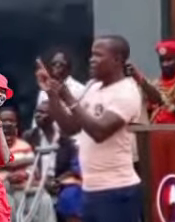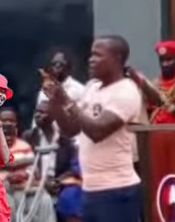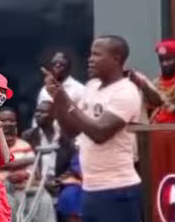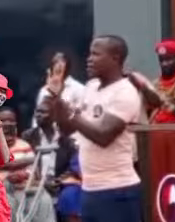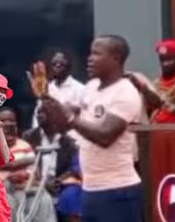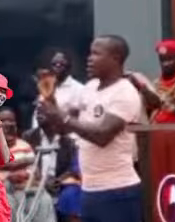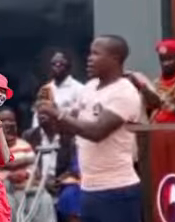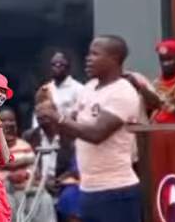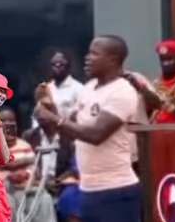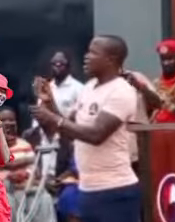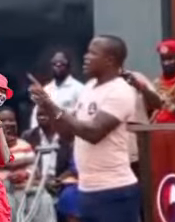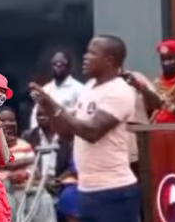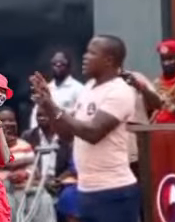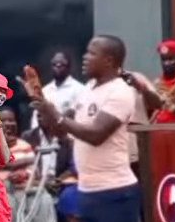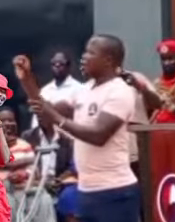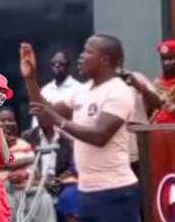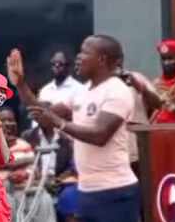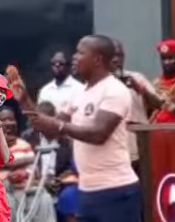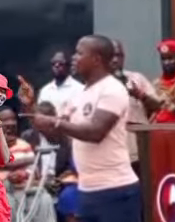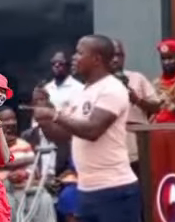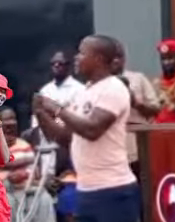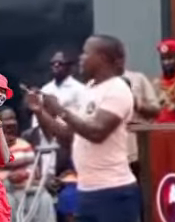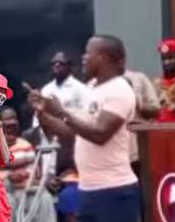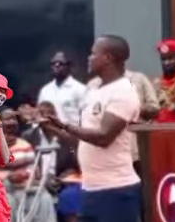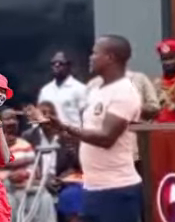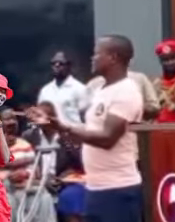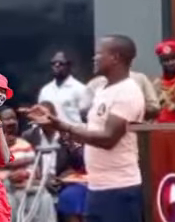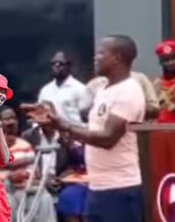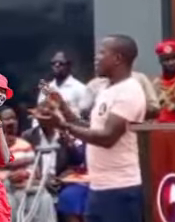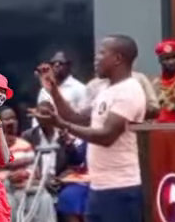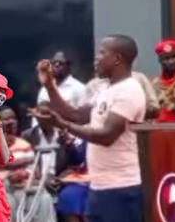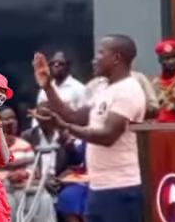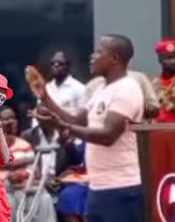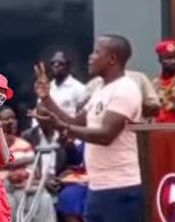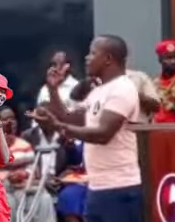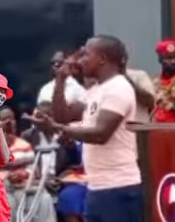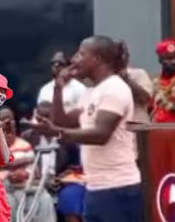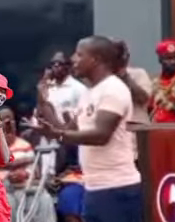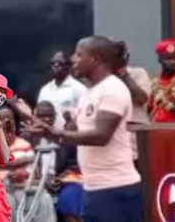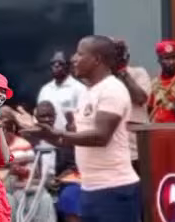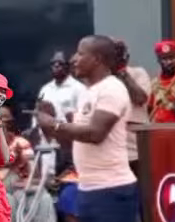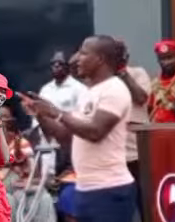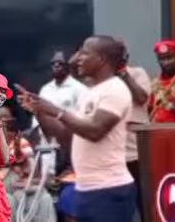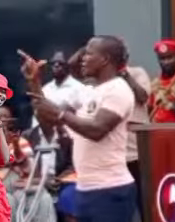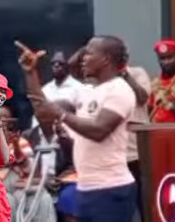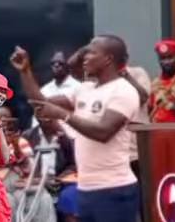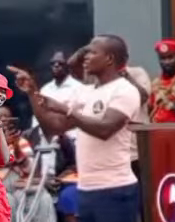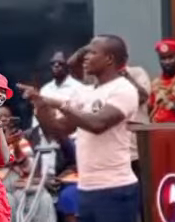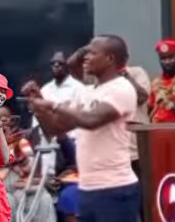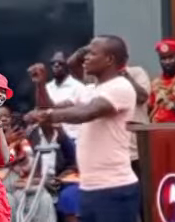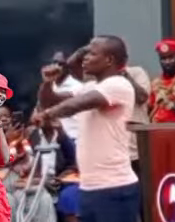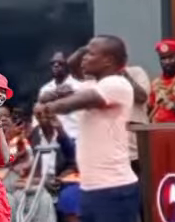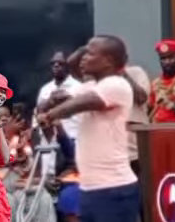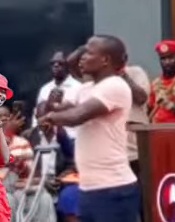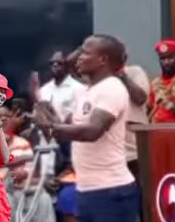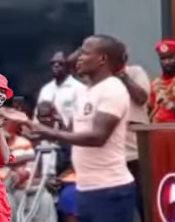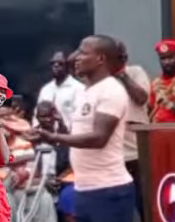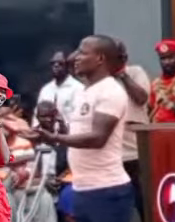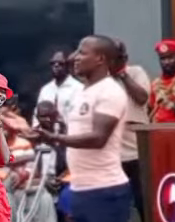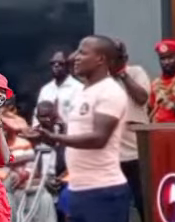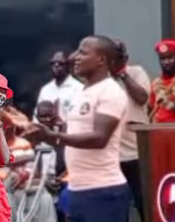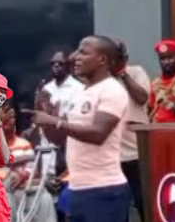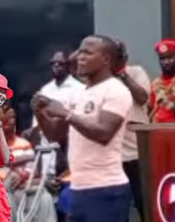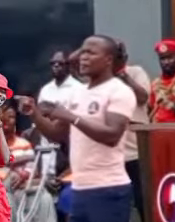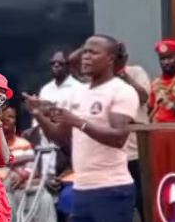OB. The OB was blind, but they went to the same primary school in St. Helens. Now we don't have that